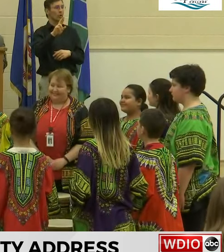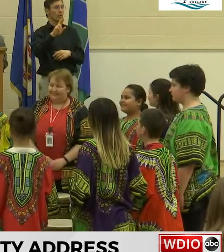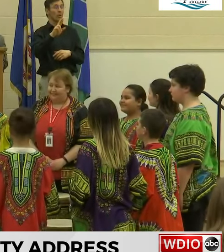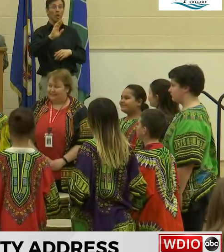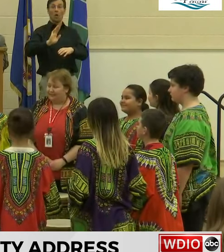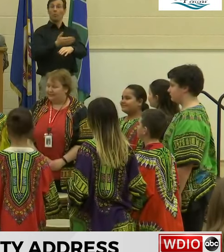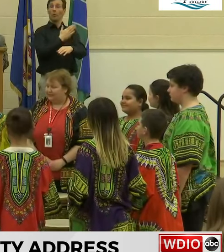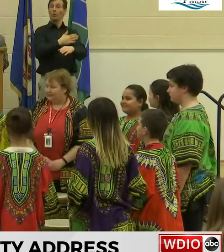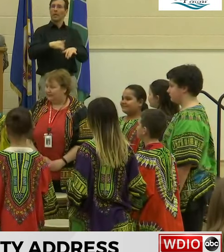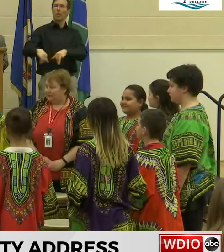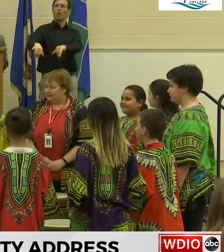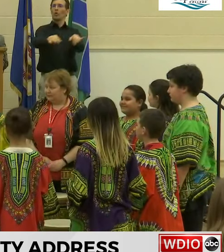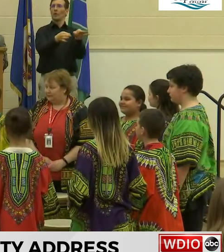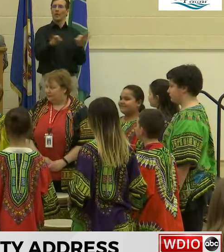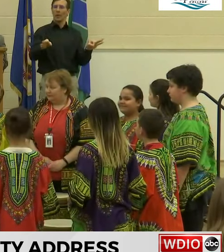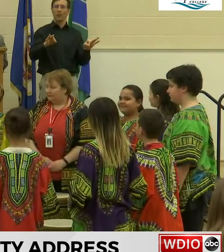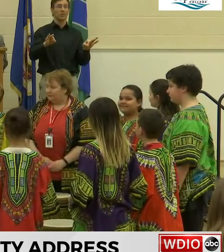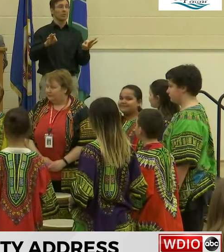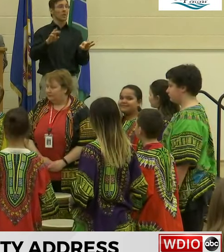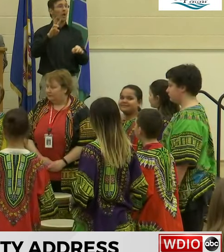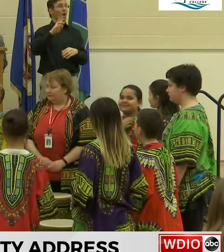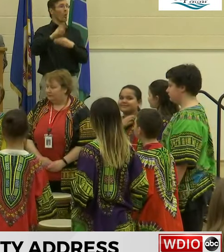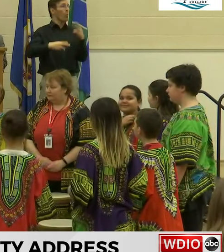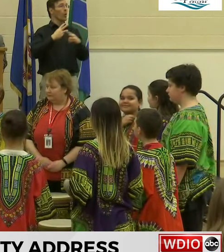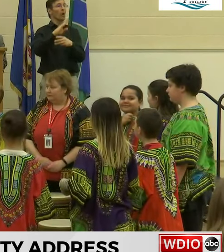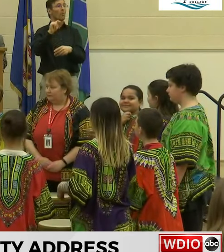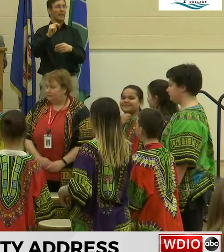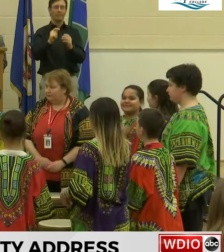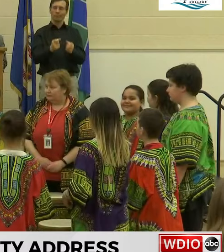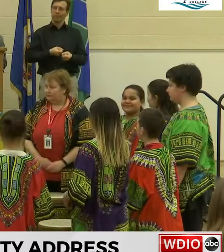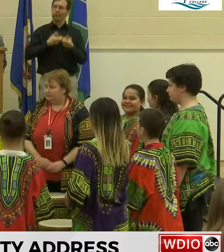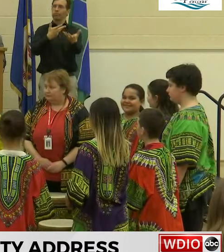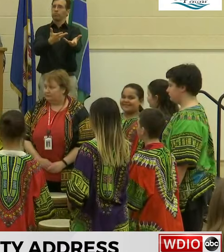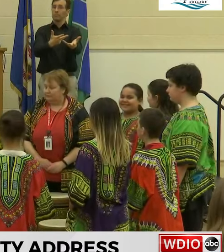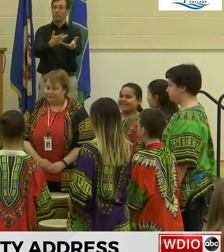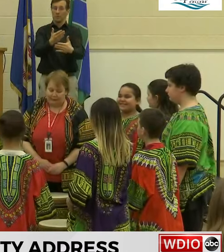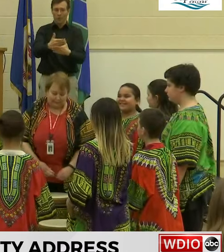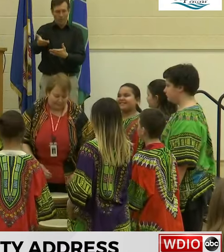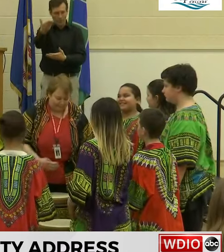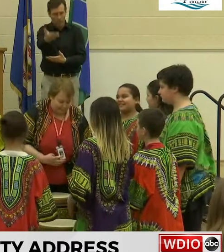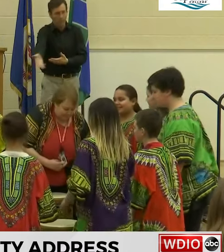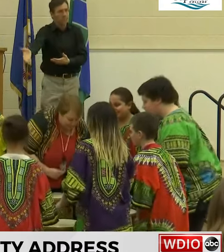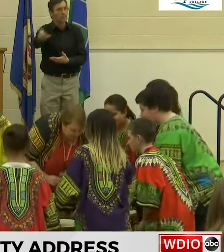language, and World Beat speaks it. I share with you now, World Beat Drummers.